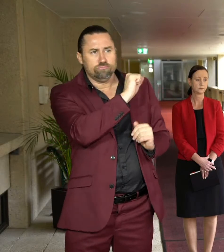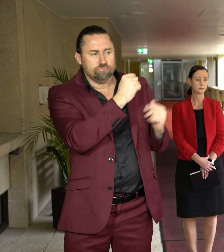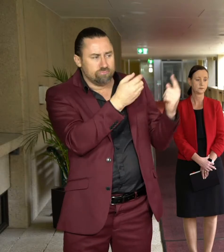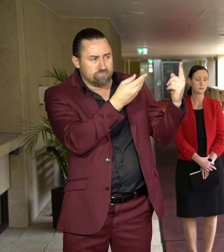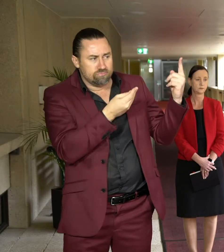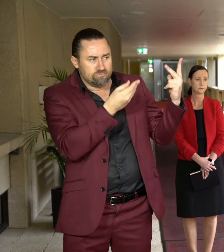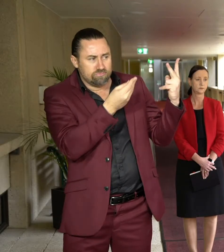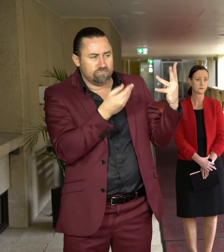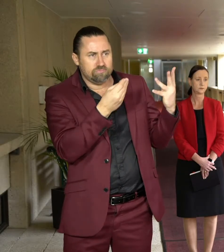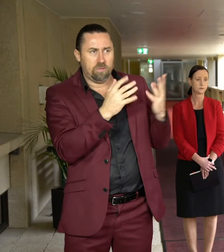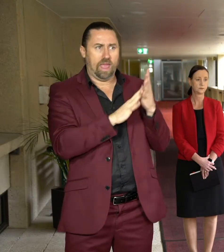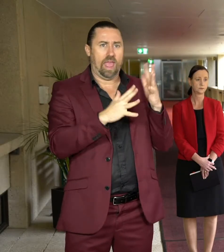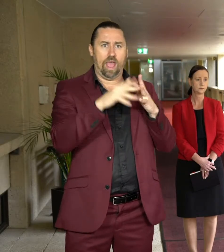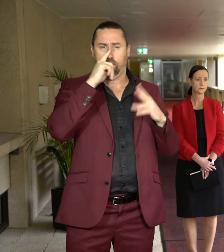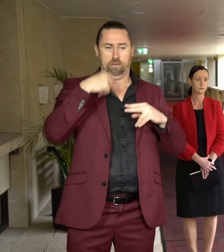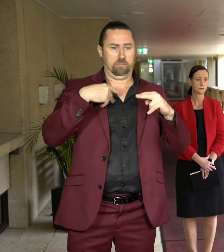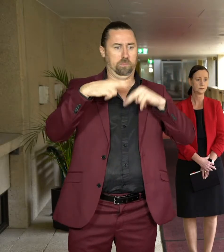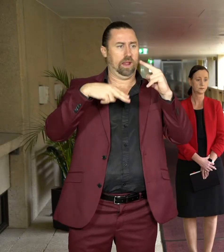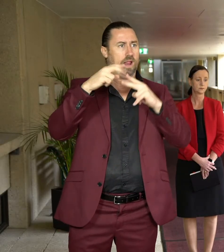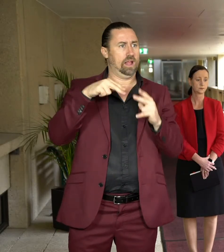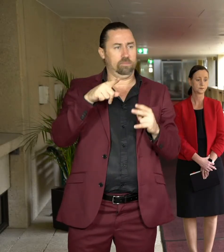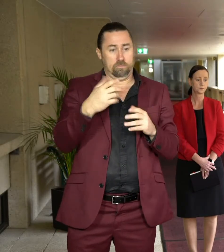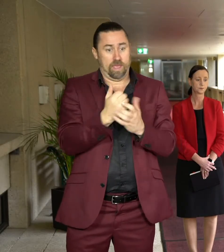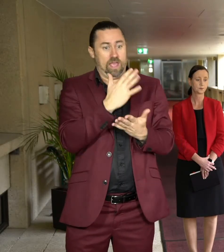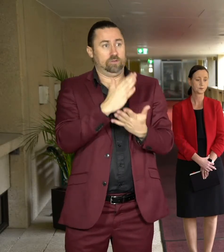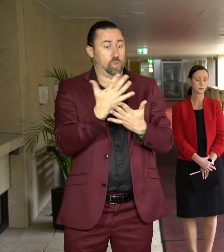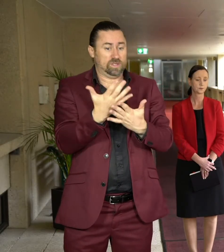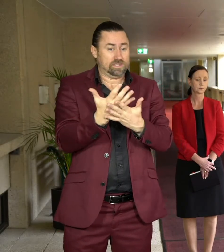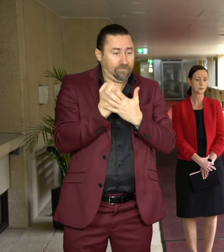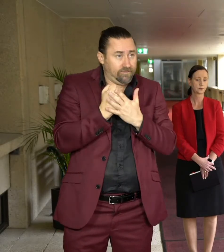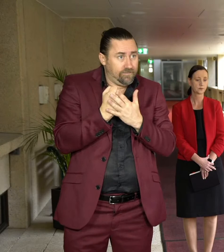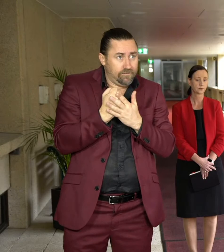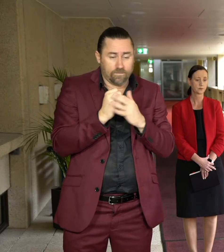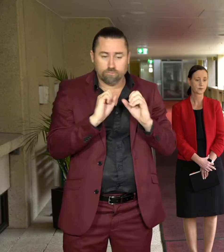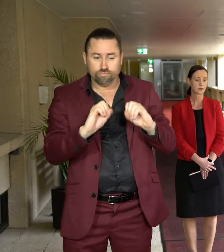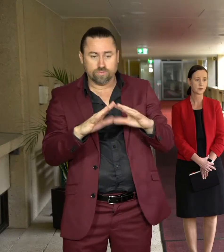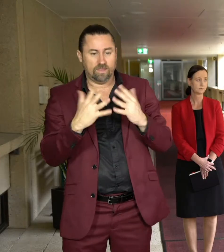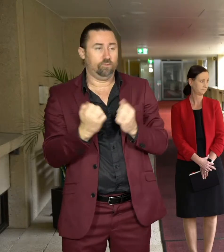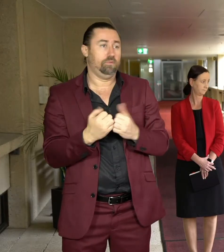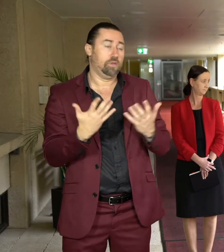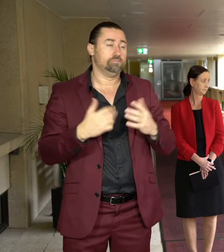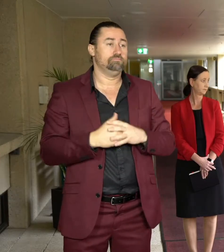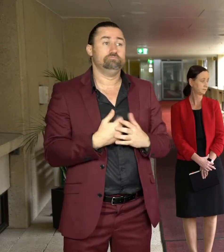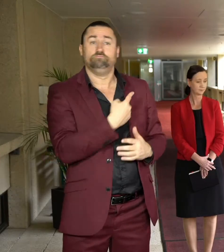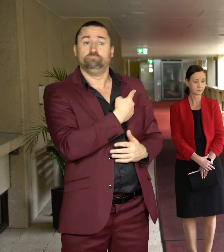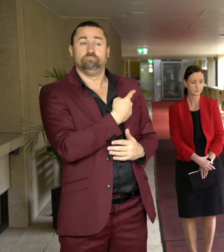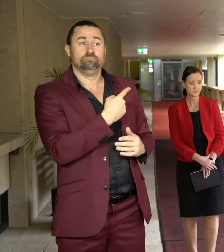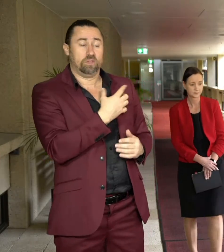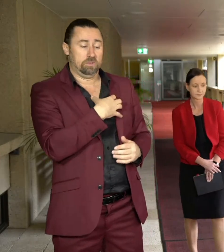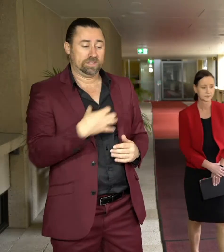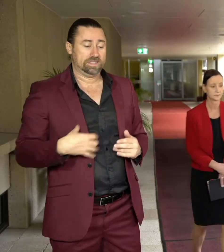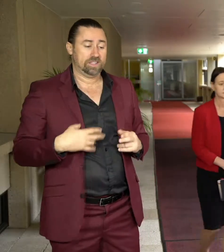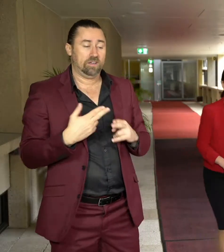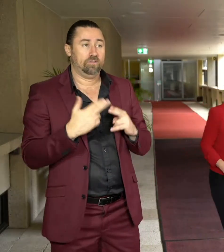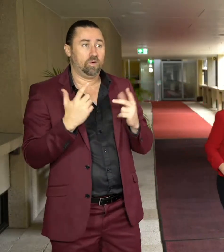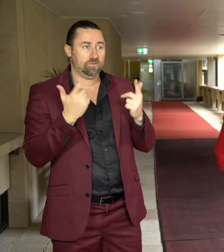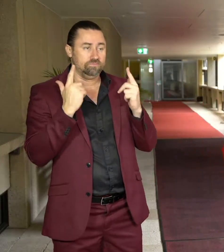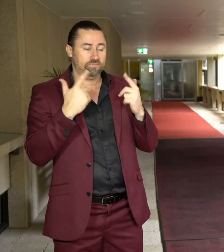a facility can be safely designed and developed. Yvette?